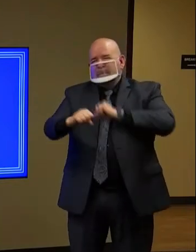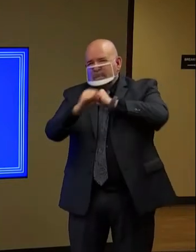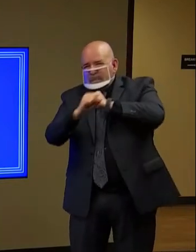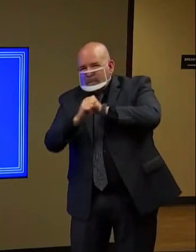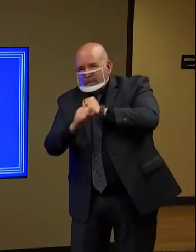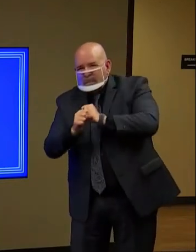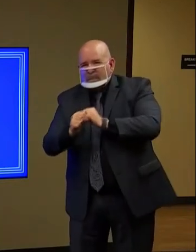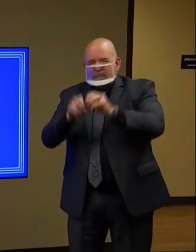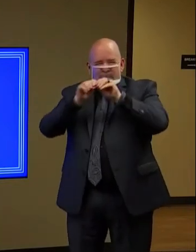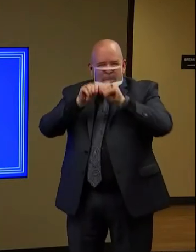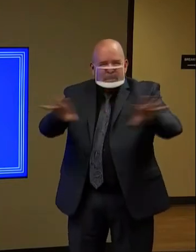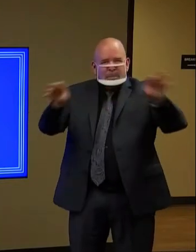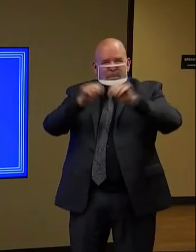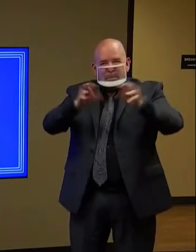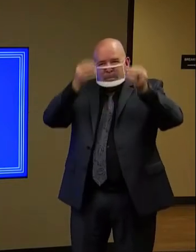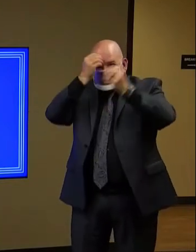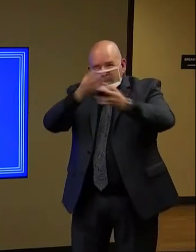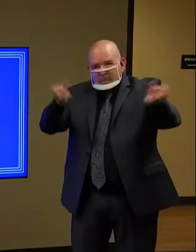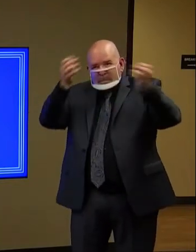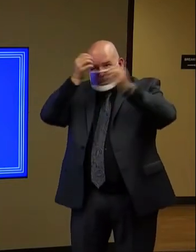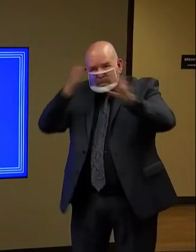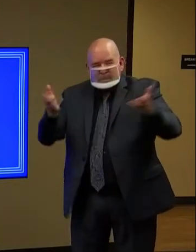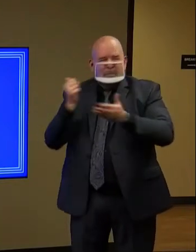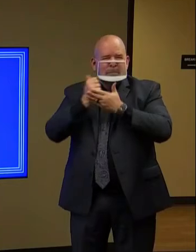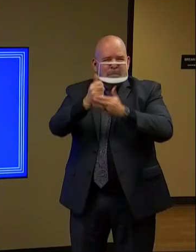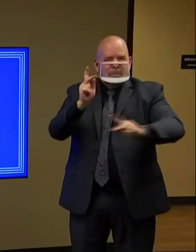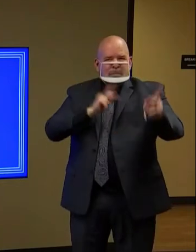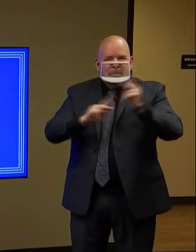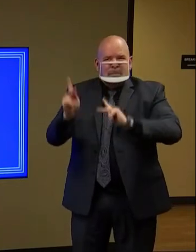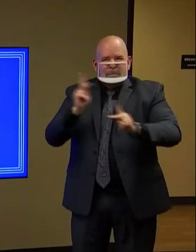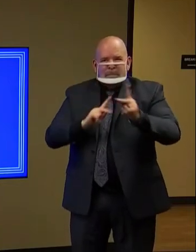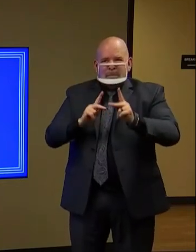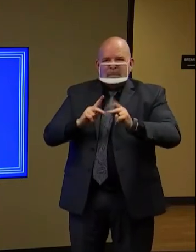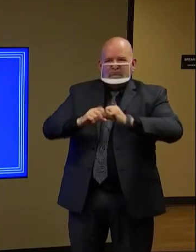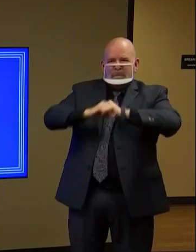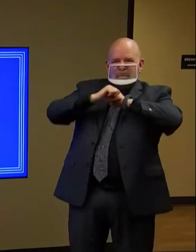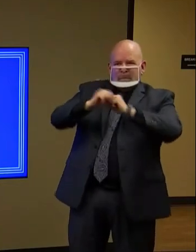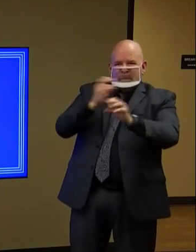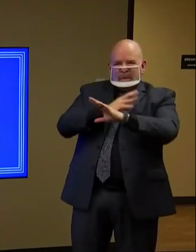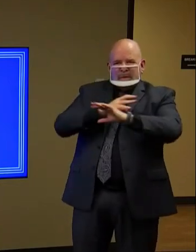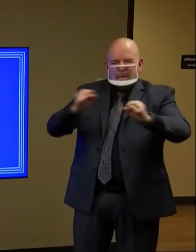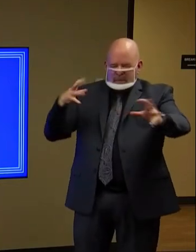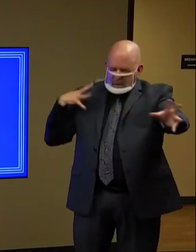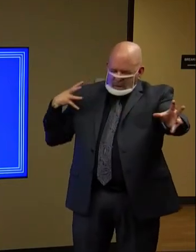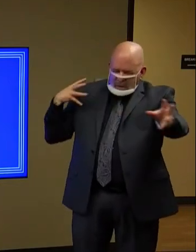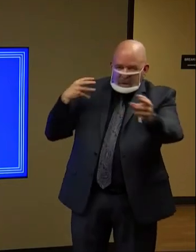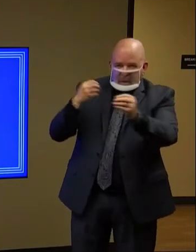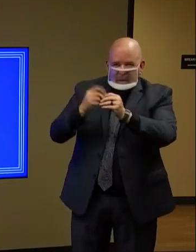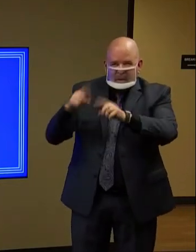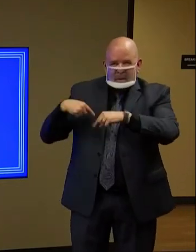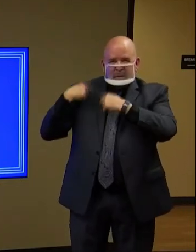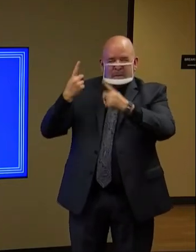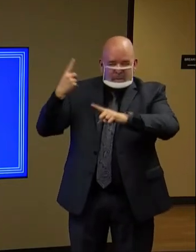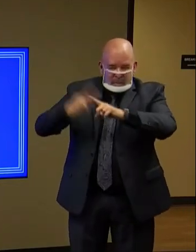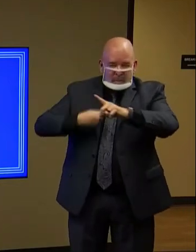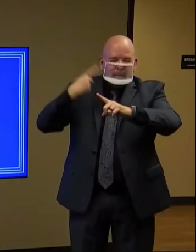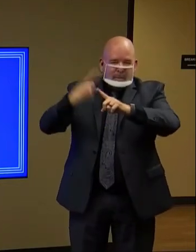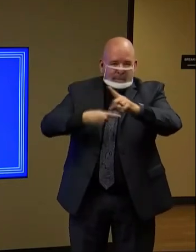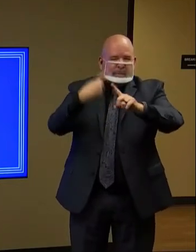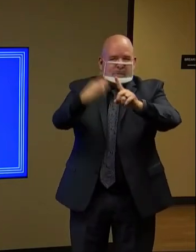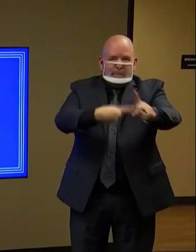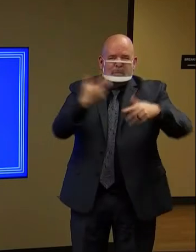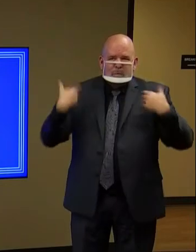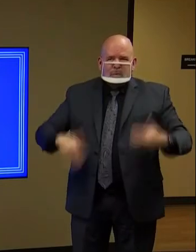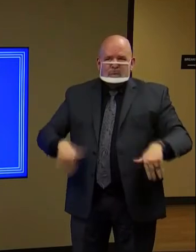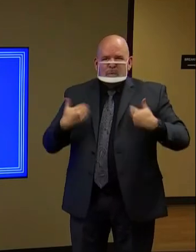to the public. I think you are some of the heroes in this response, and I really I want to single you out and thank you